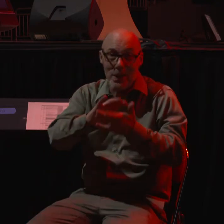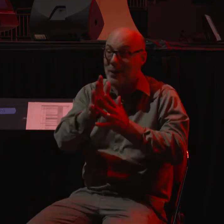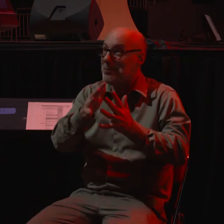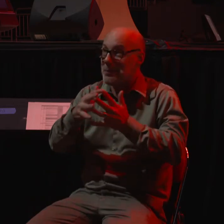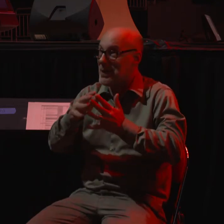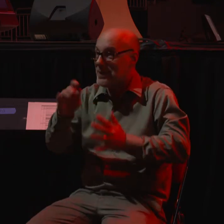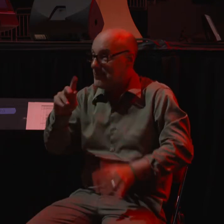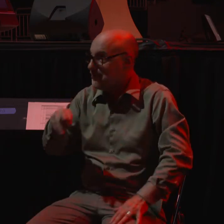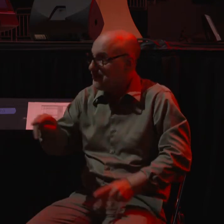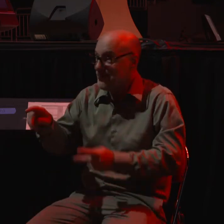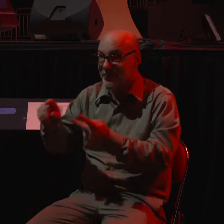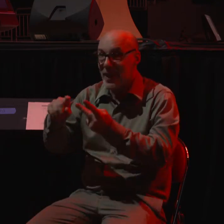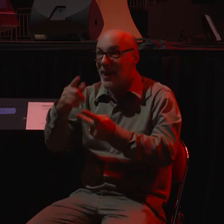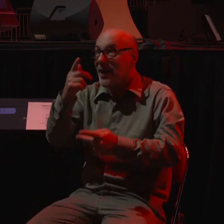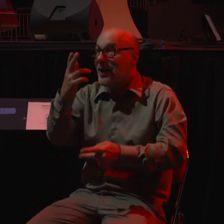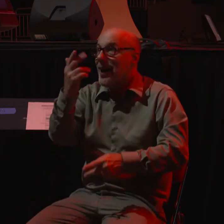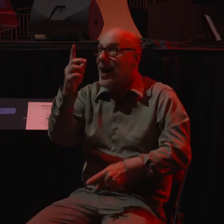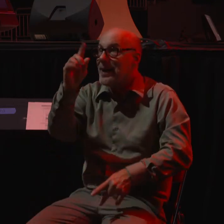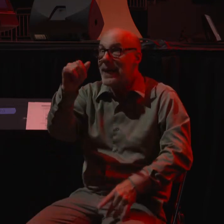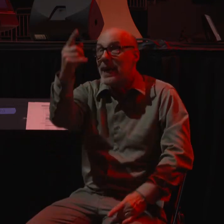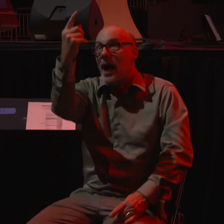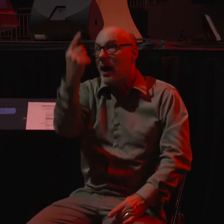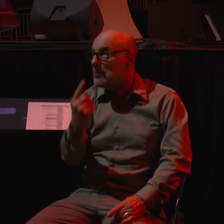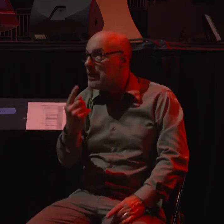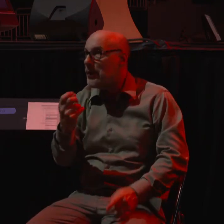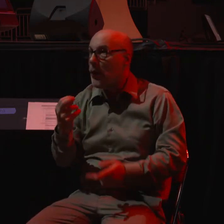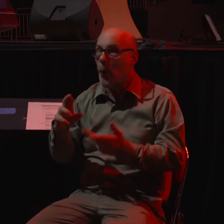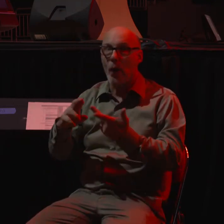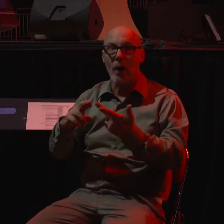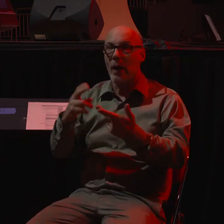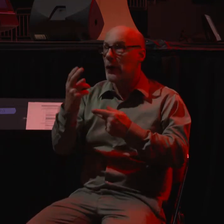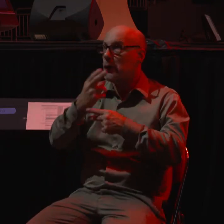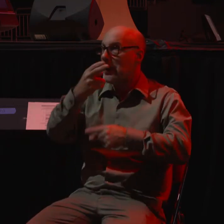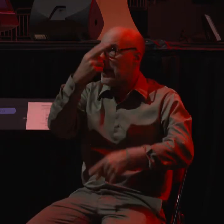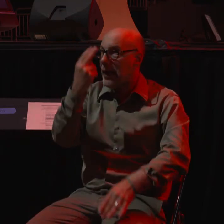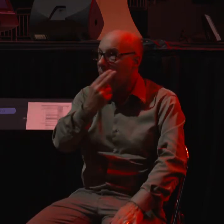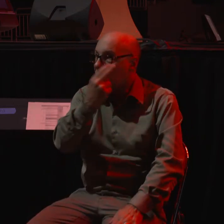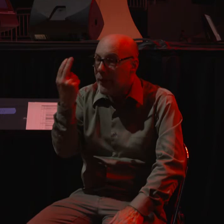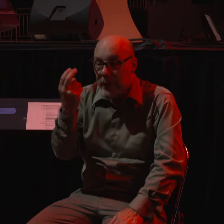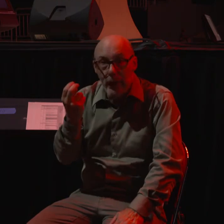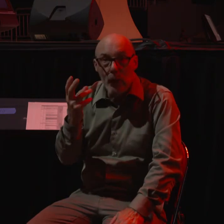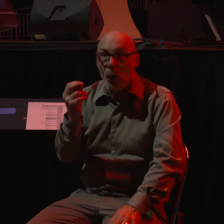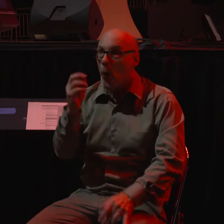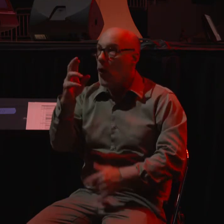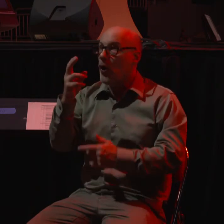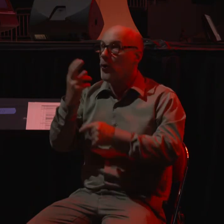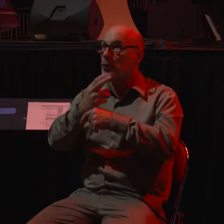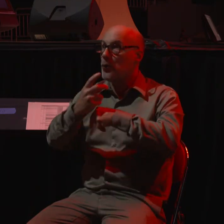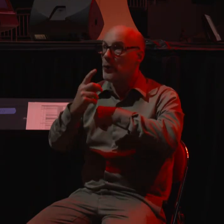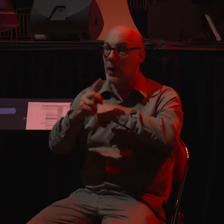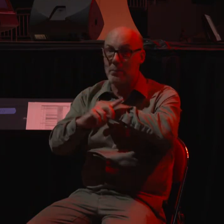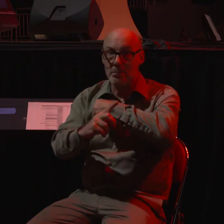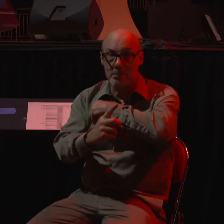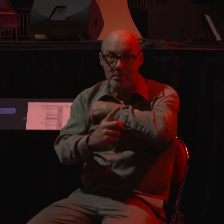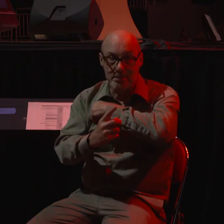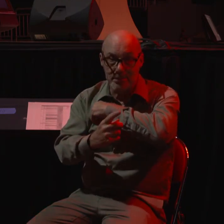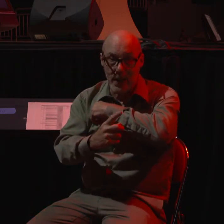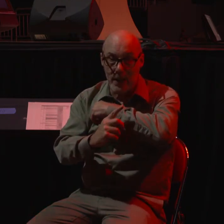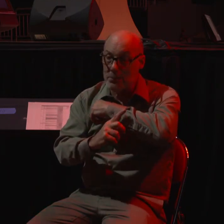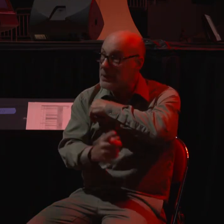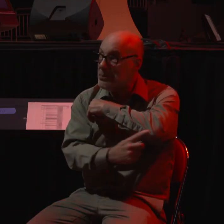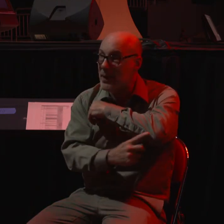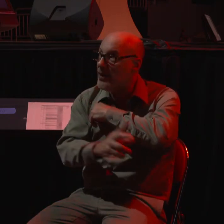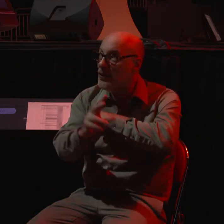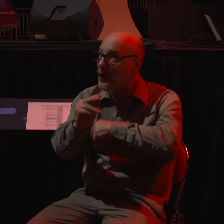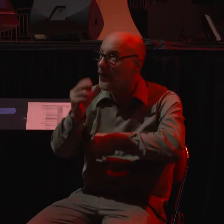know, learned from Gandhi, or a Roman Catholic, or even an Episcopalian, but a Baptist minister